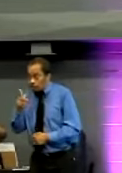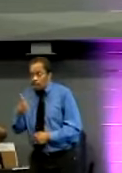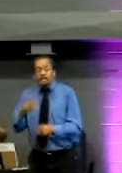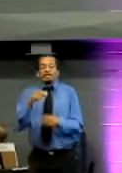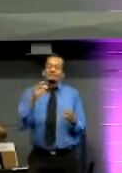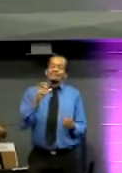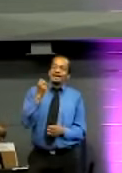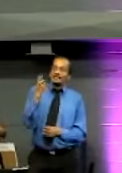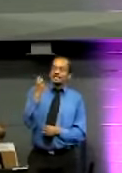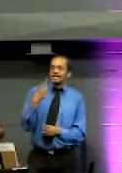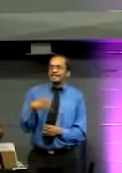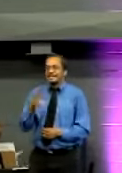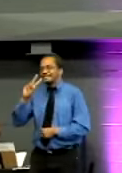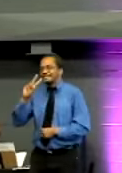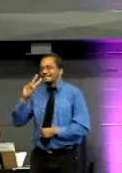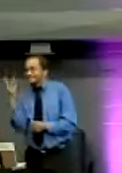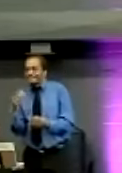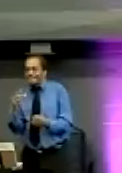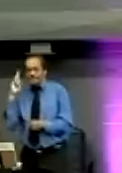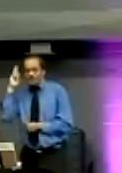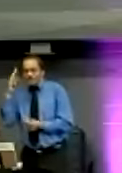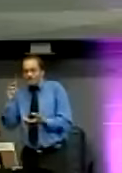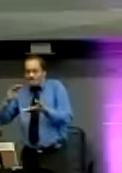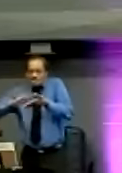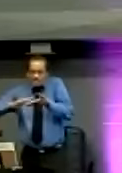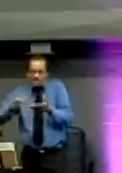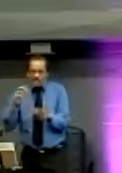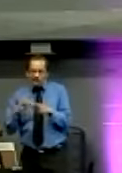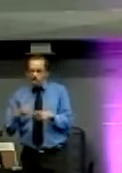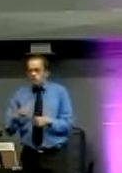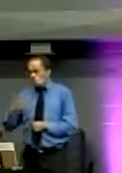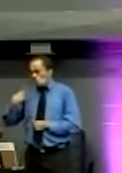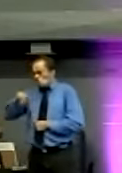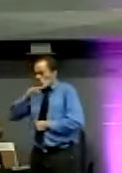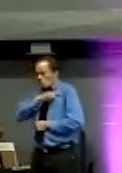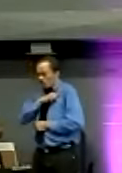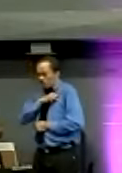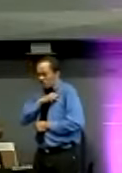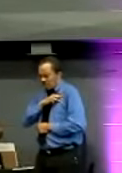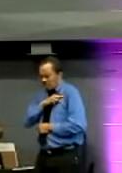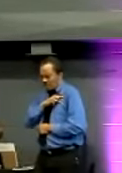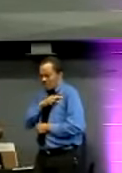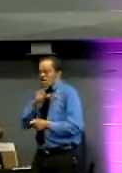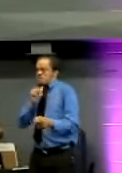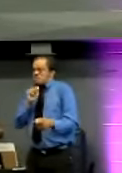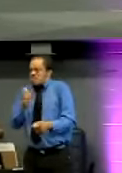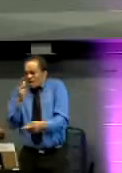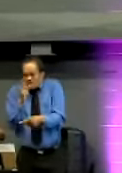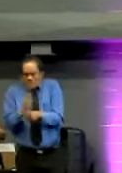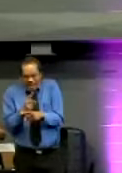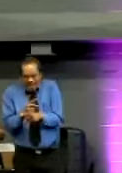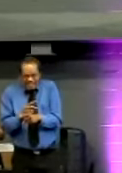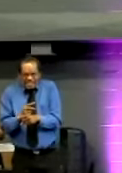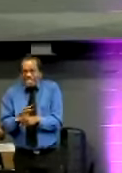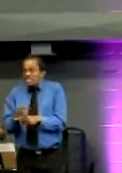was difficult. Here's the second reason that forgiving is so hard. Because we're innocent, yet we have to take ownership of the issue. Jesus